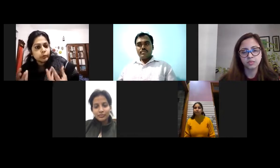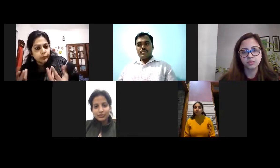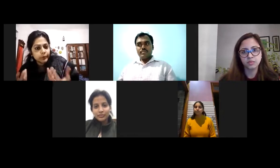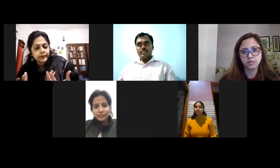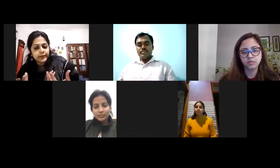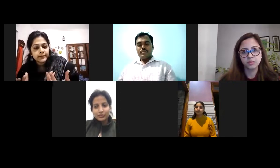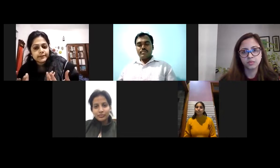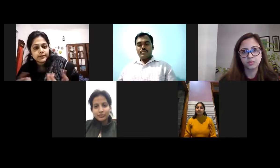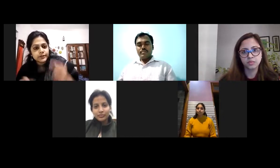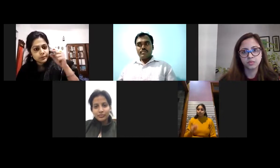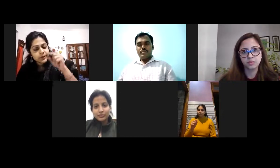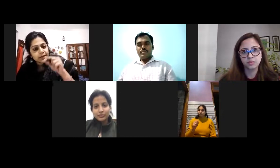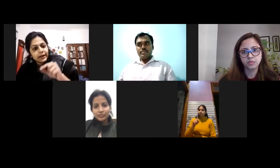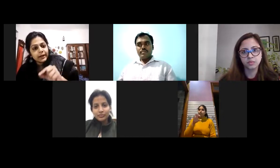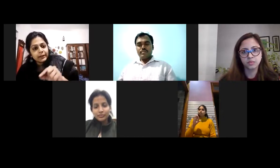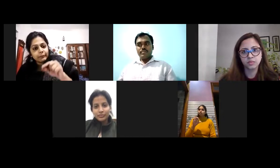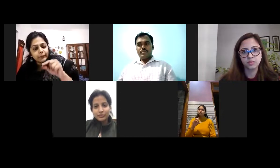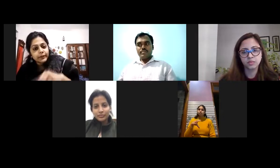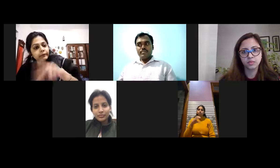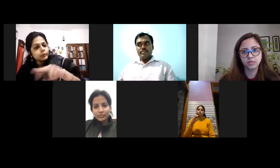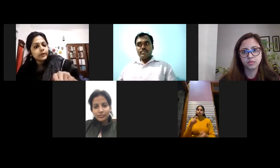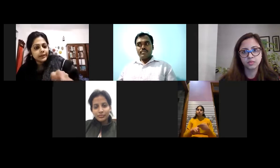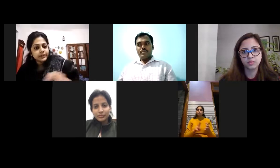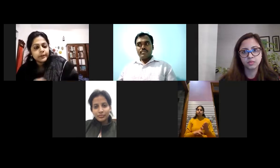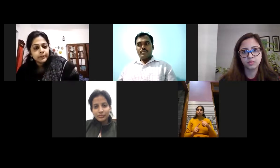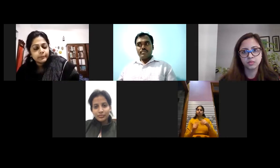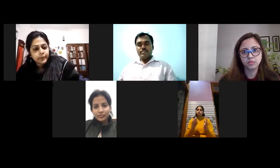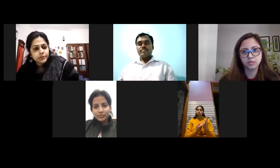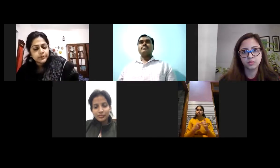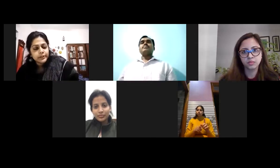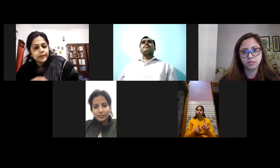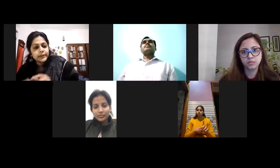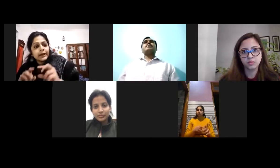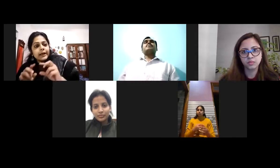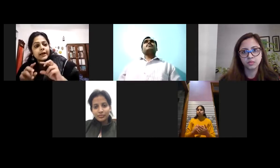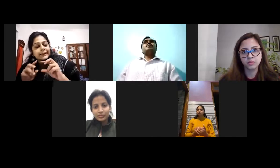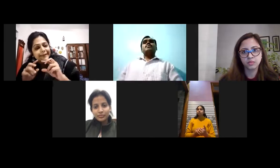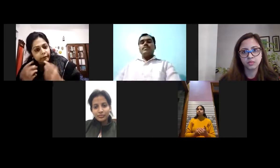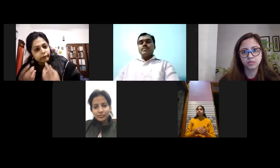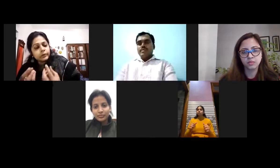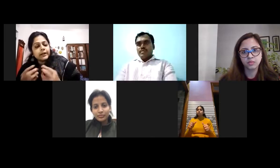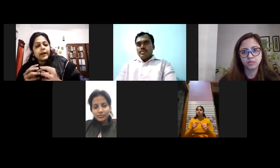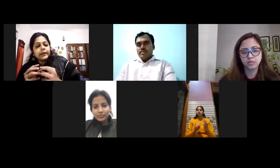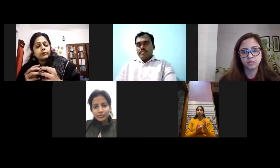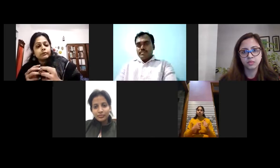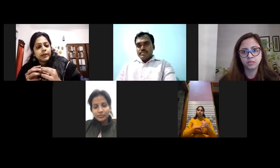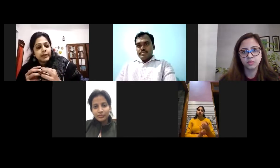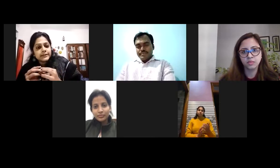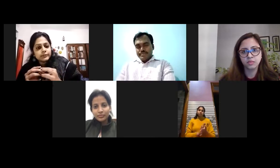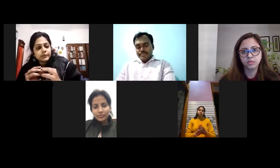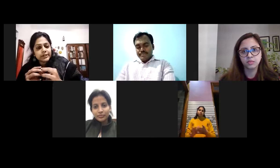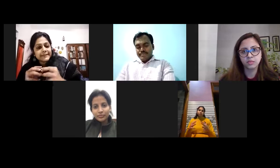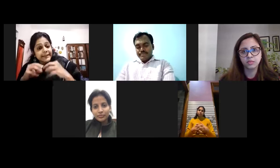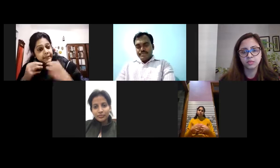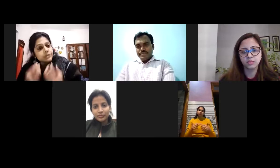or viewpoint in the 19th century. And to agree with both Aishwarya and Prachi to tell you that therefore the kind of ways